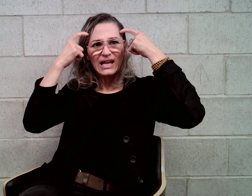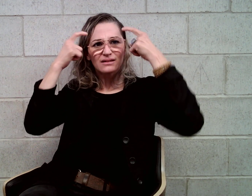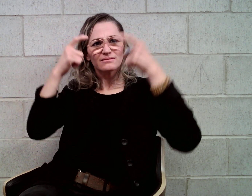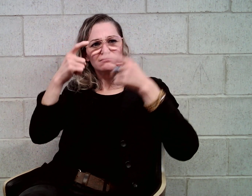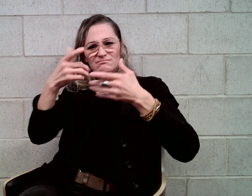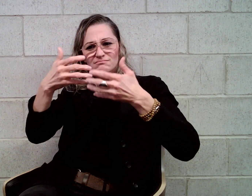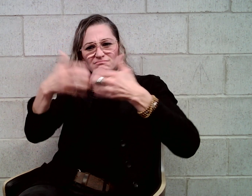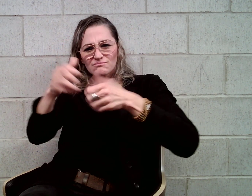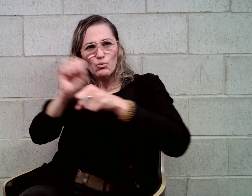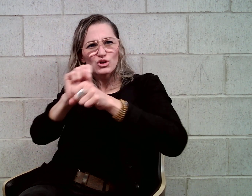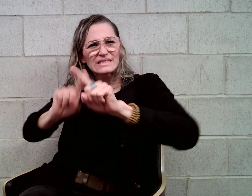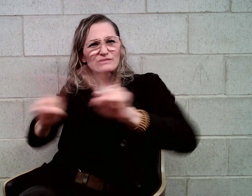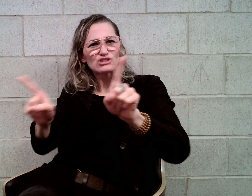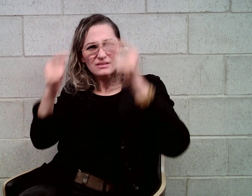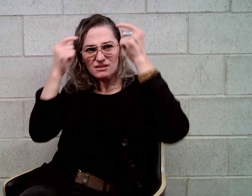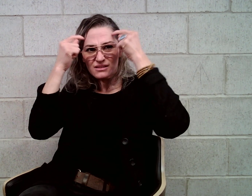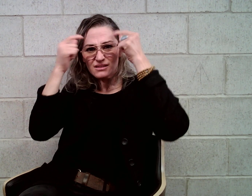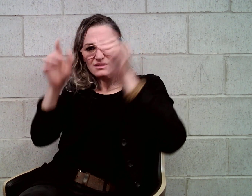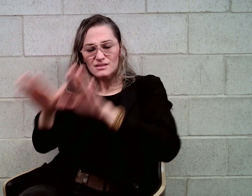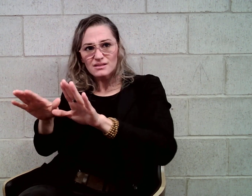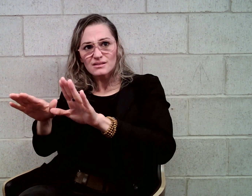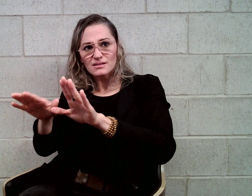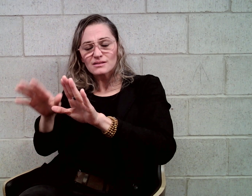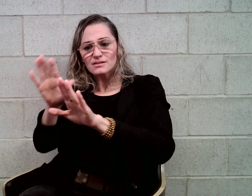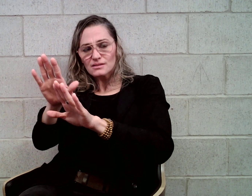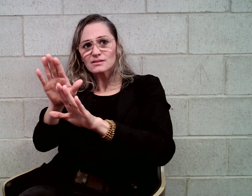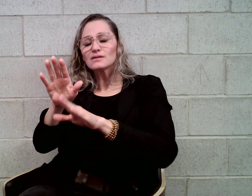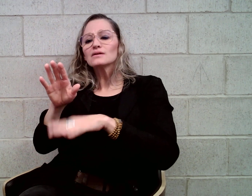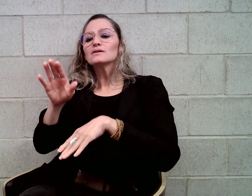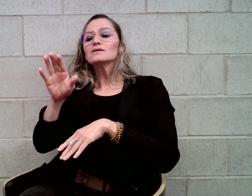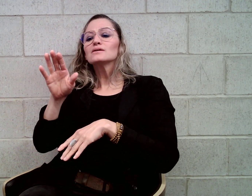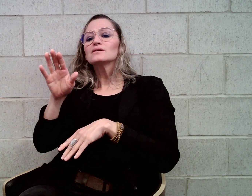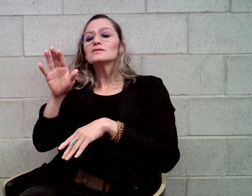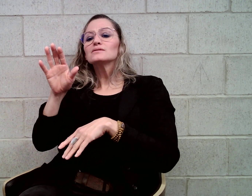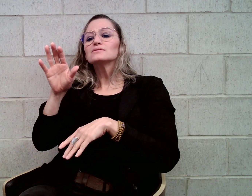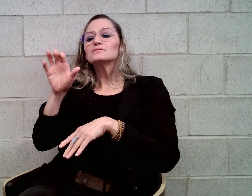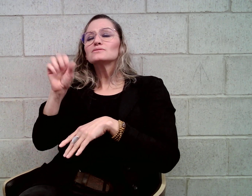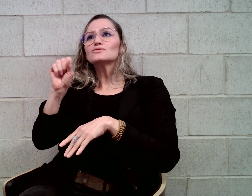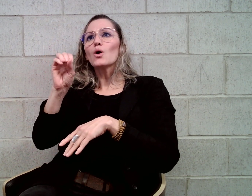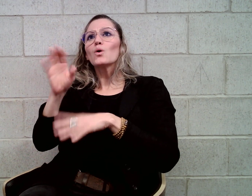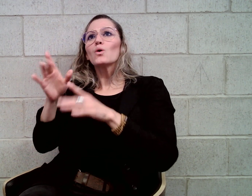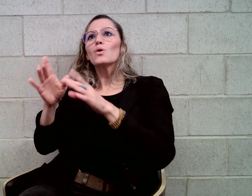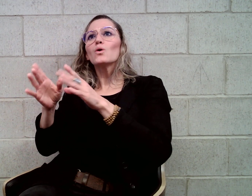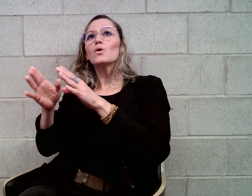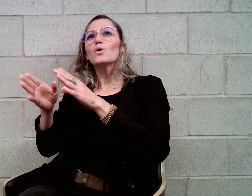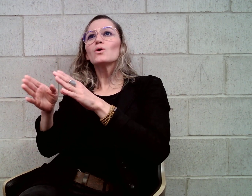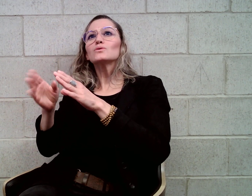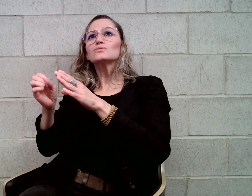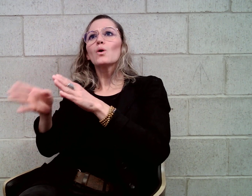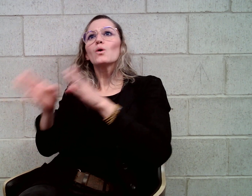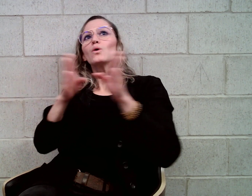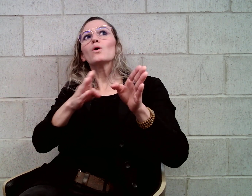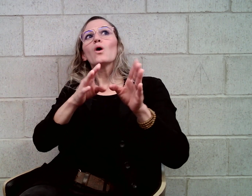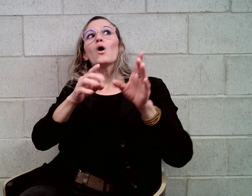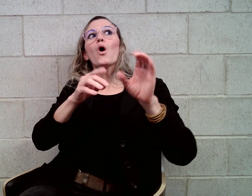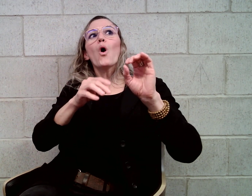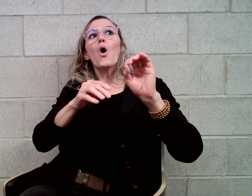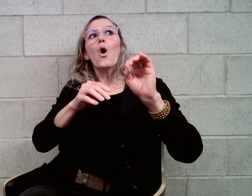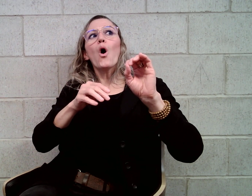case. I don't know what it is. I don't know what it is about sort of language learning and cognition, but that